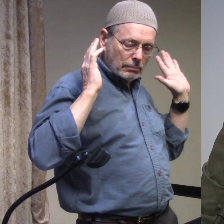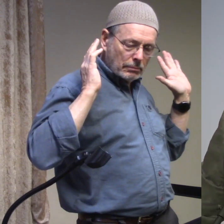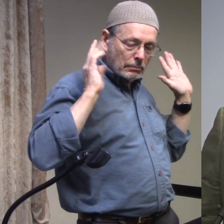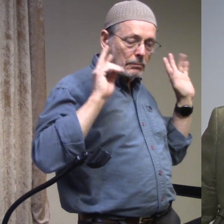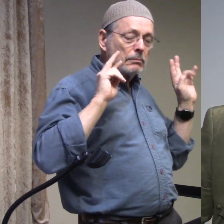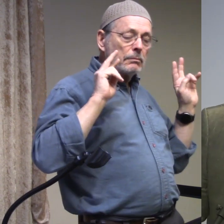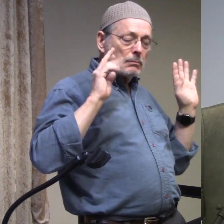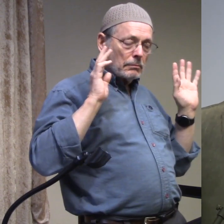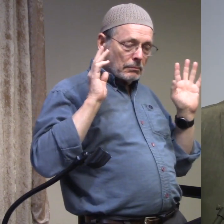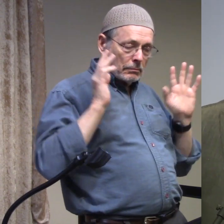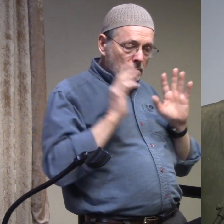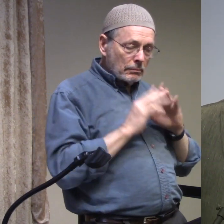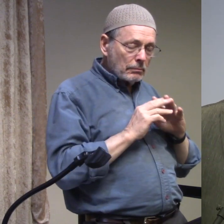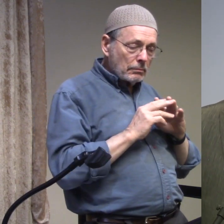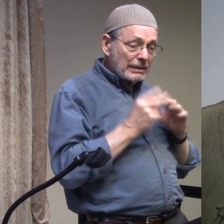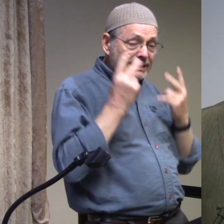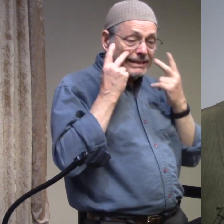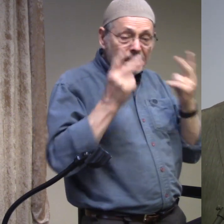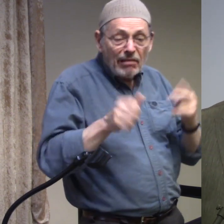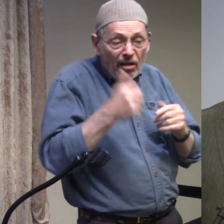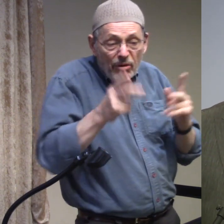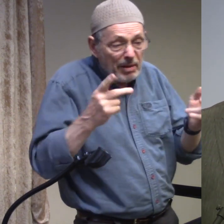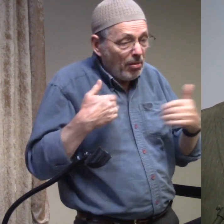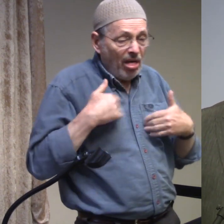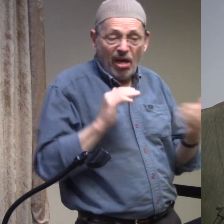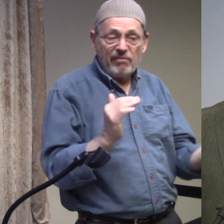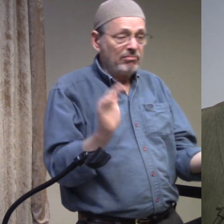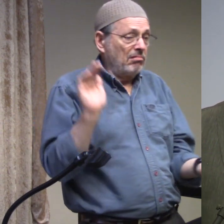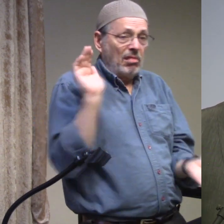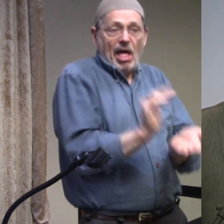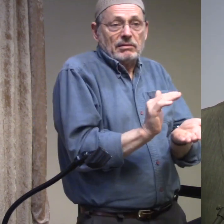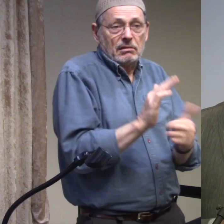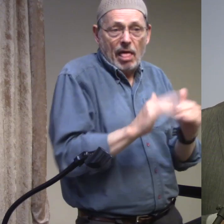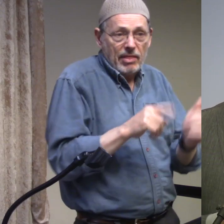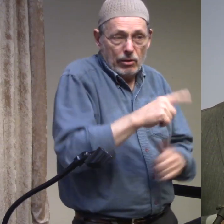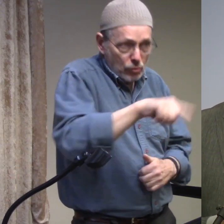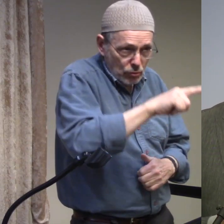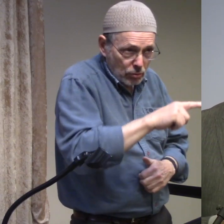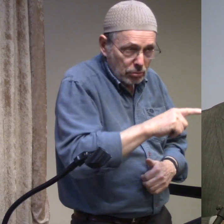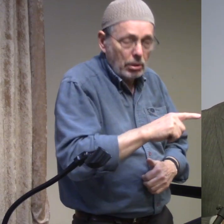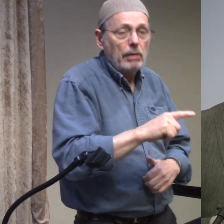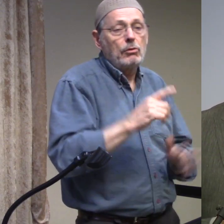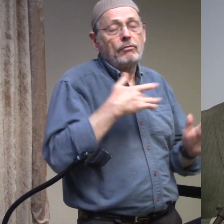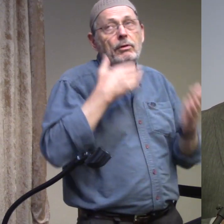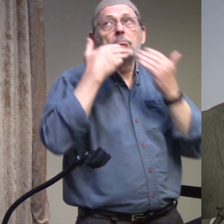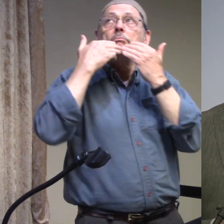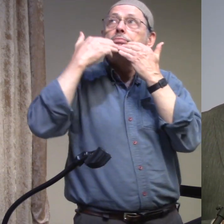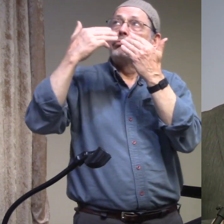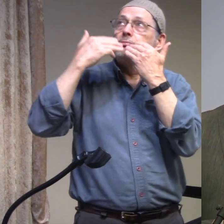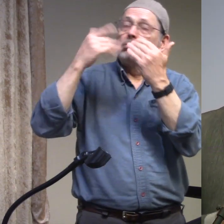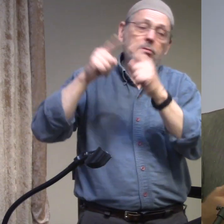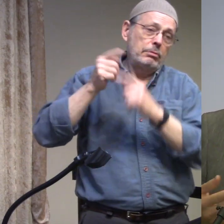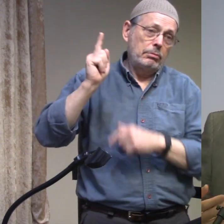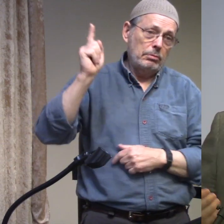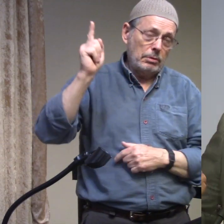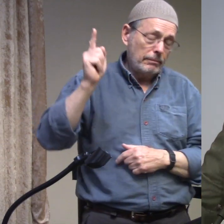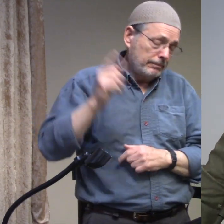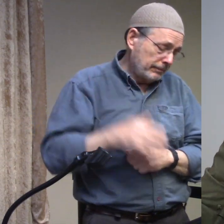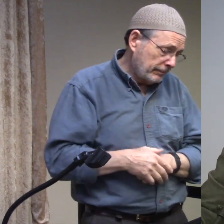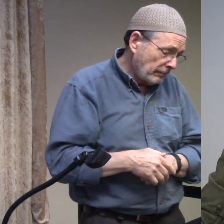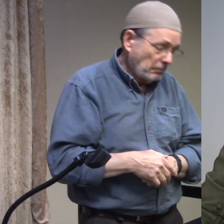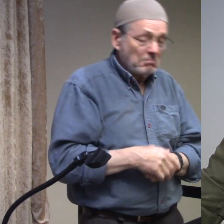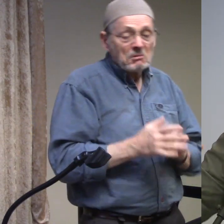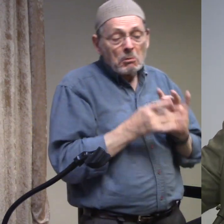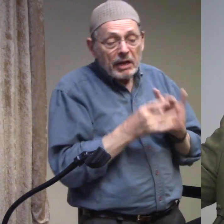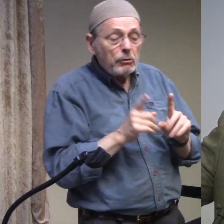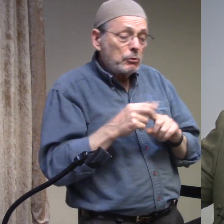look down at those who have less than you, so you can be grateful and have gratitude. And when it comes to